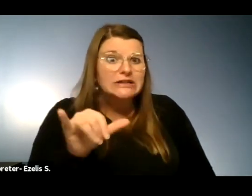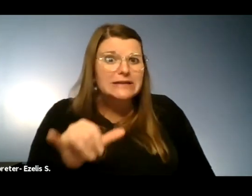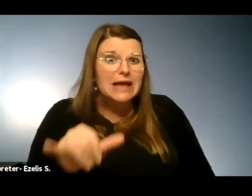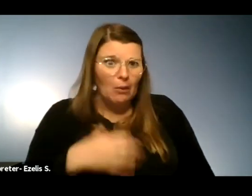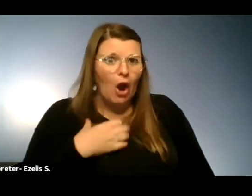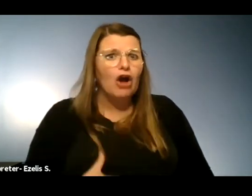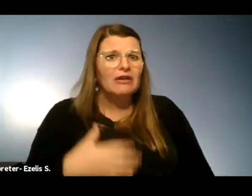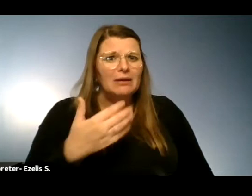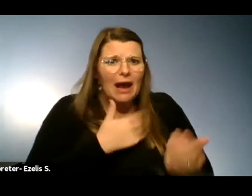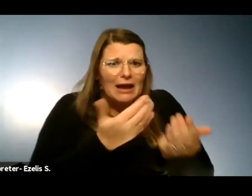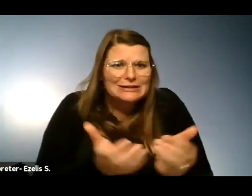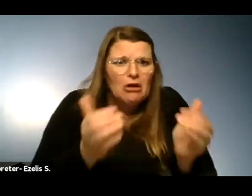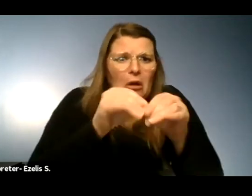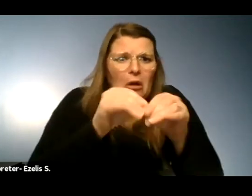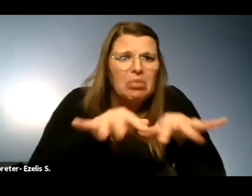over the floor.